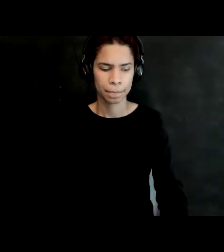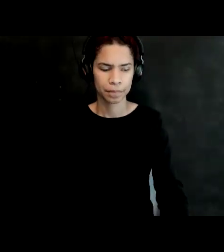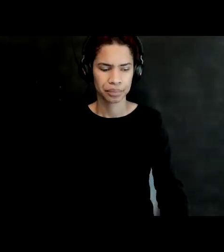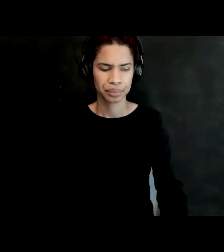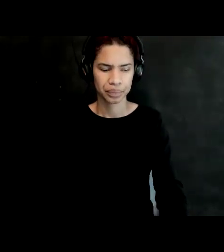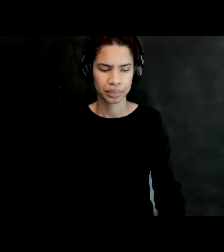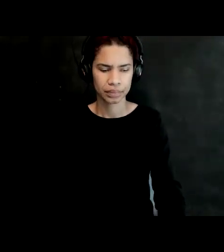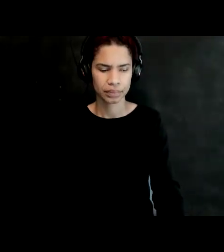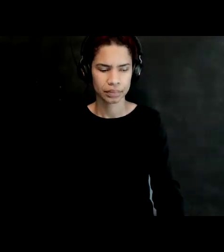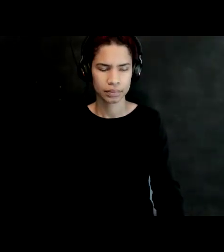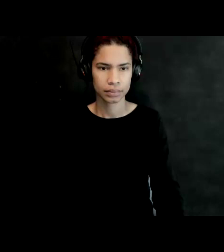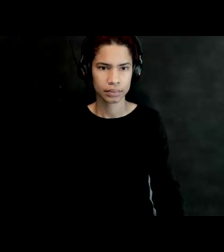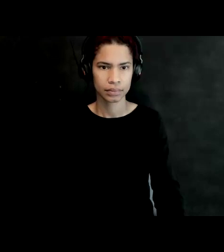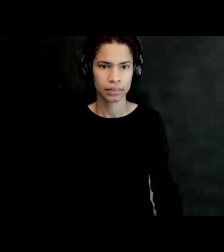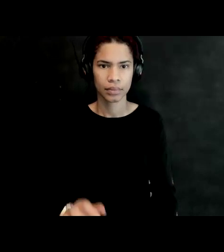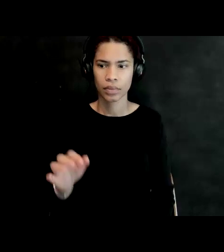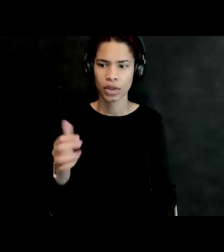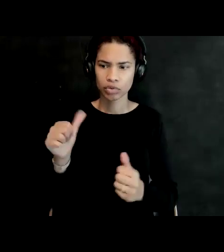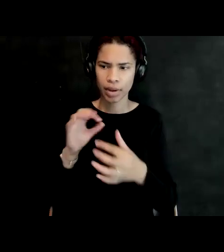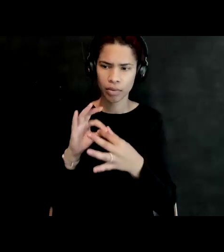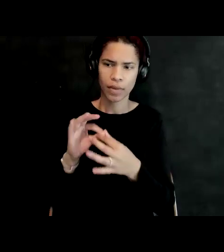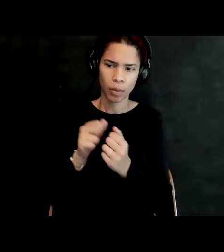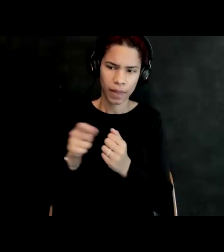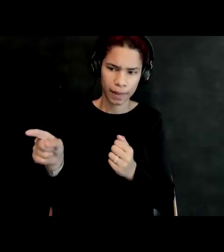Okay, James is trying to relate to him by mutual person.